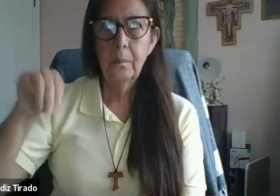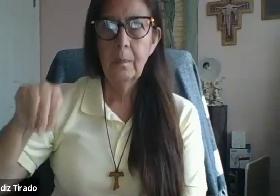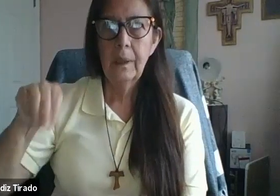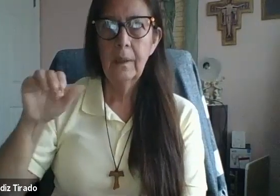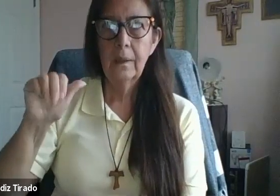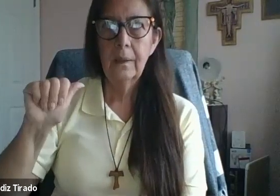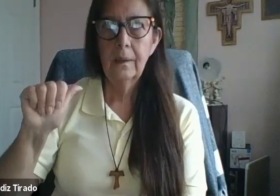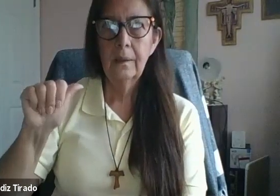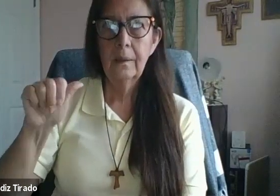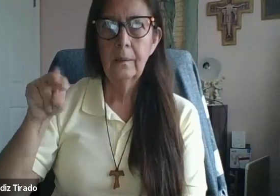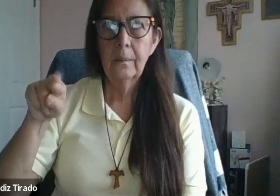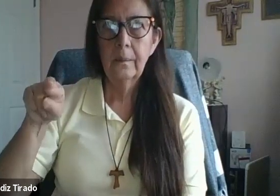Maria.